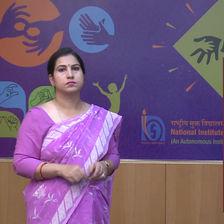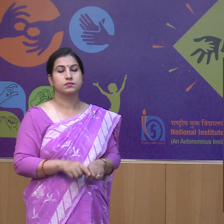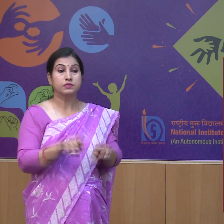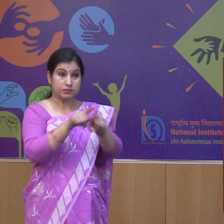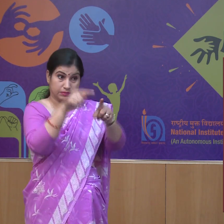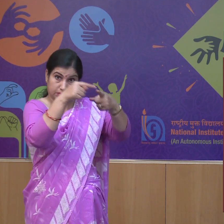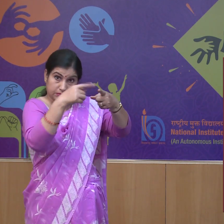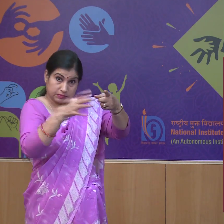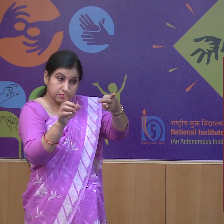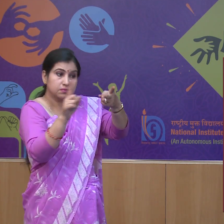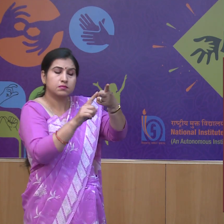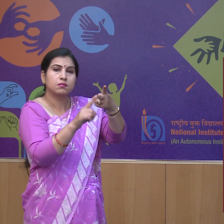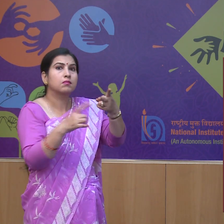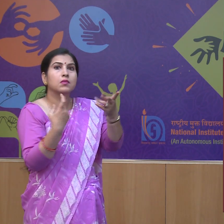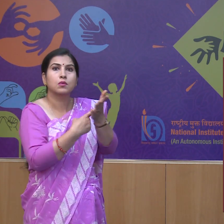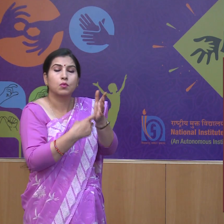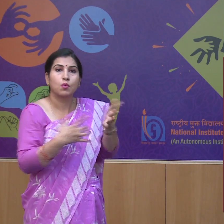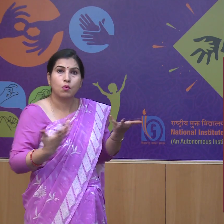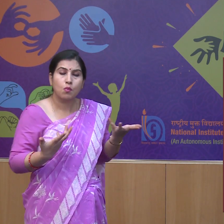As far as the Subsidiary Alliance